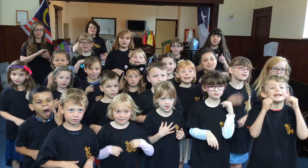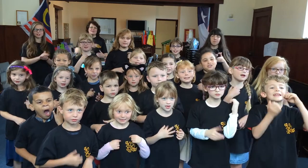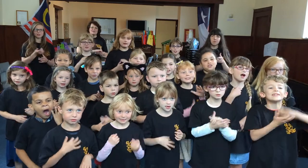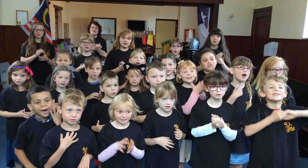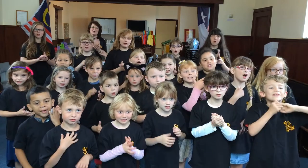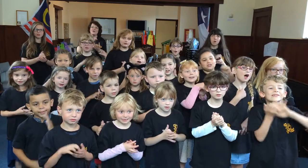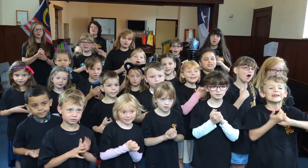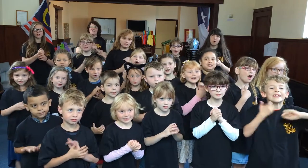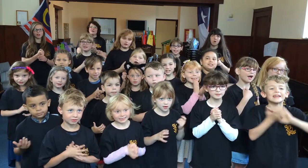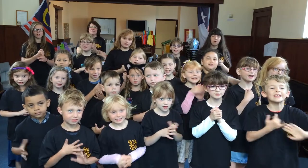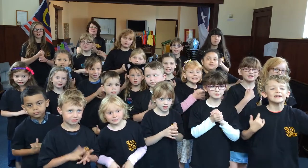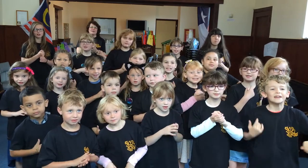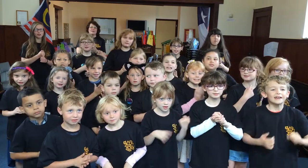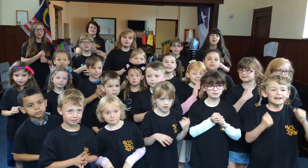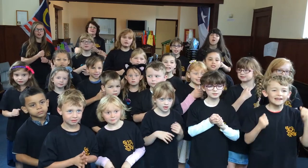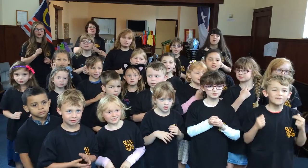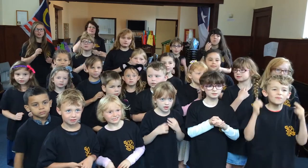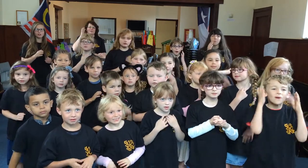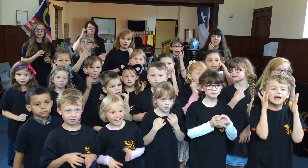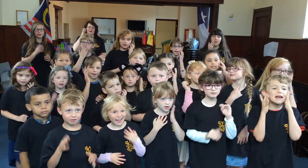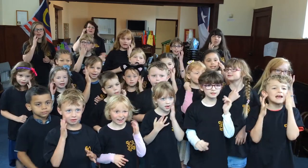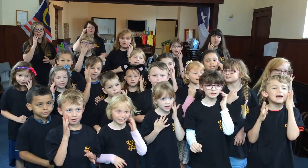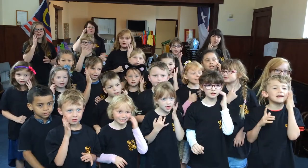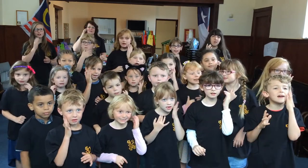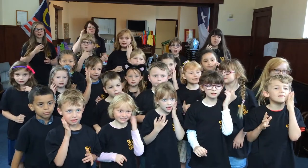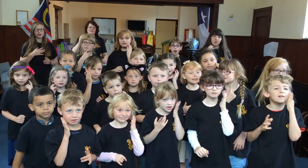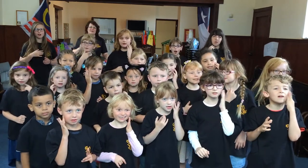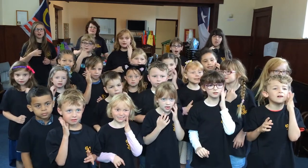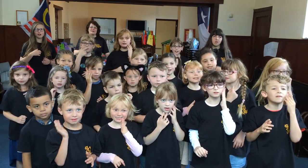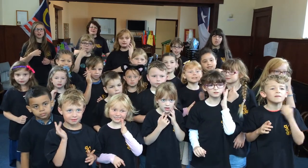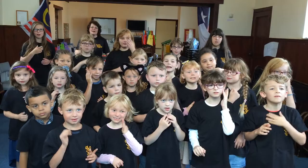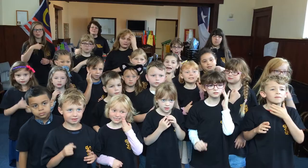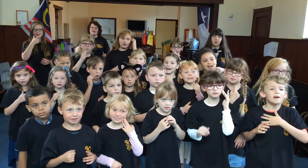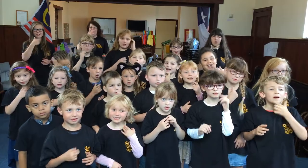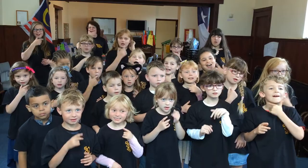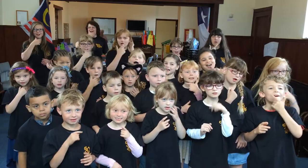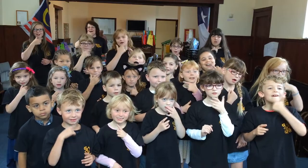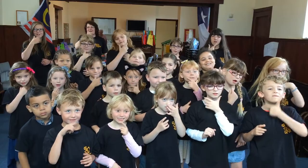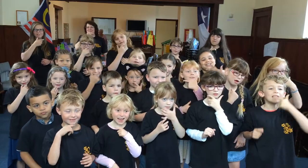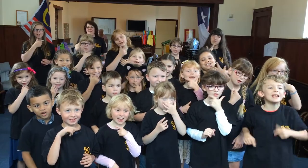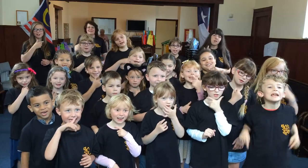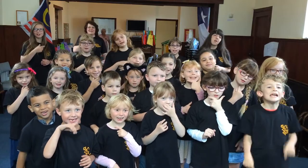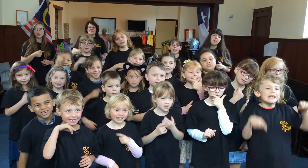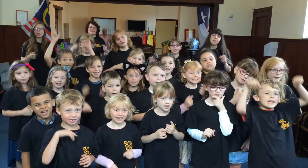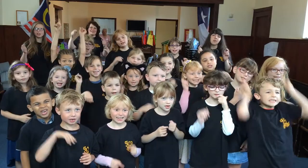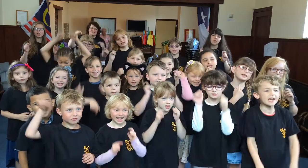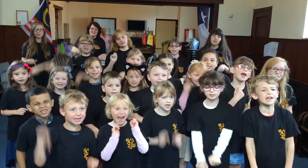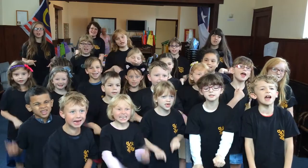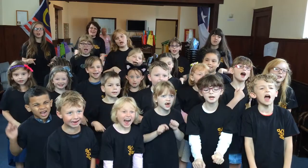joy, even when I know you're here,